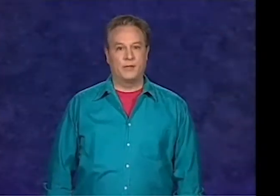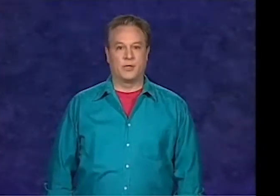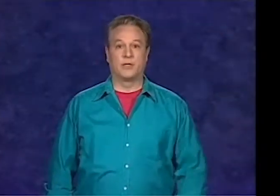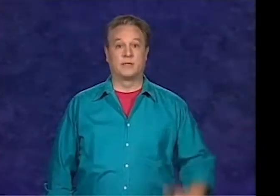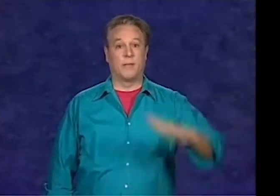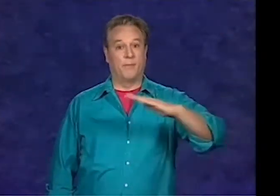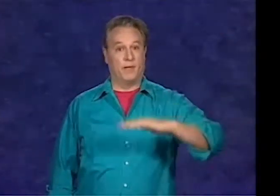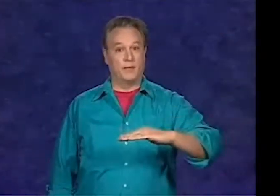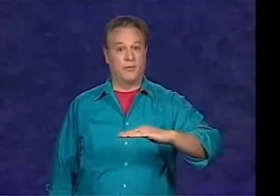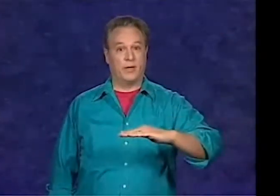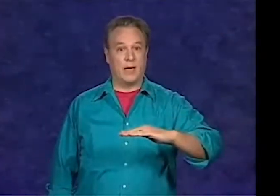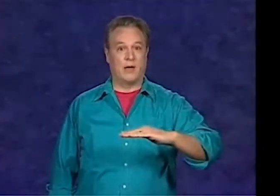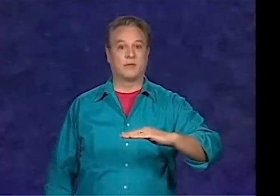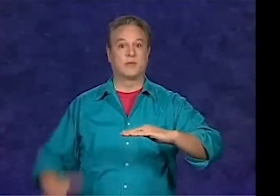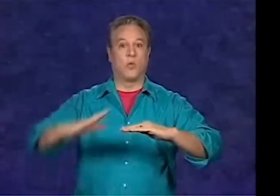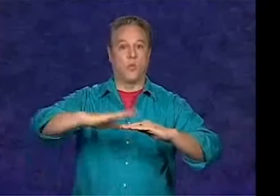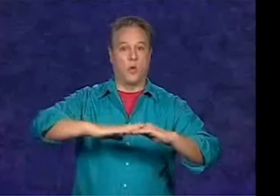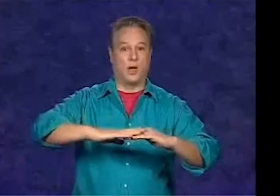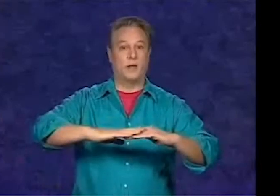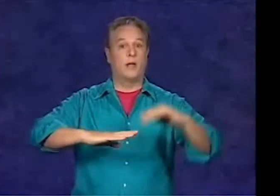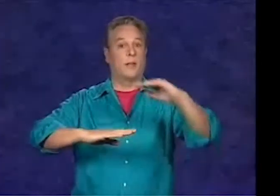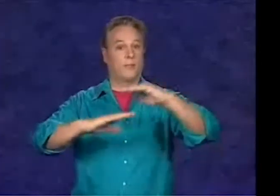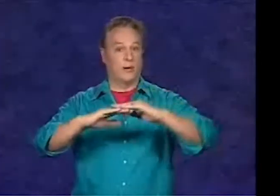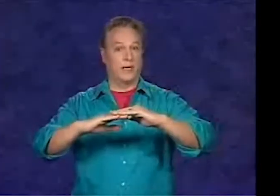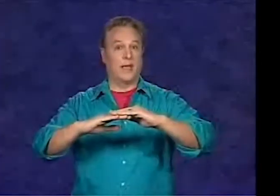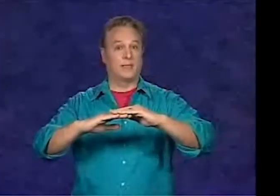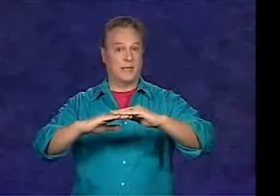Builders build a brick house one brick at a time.